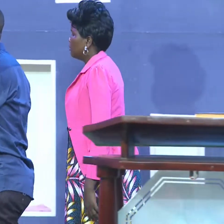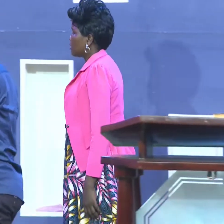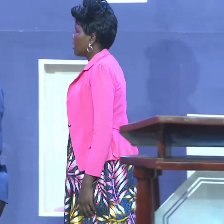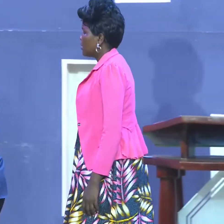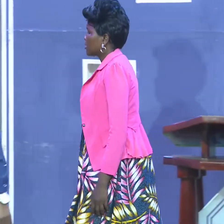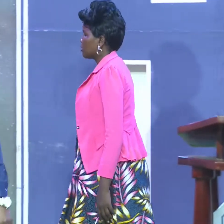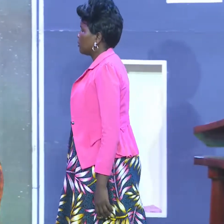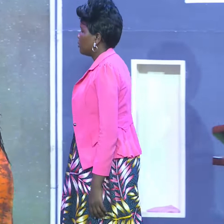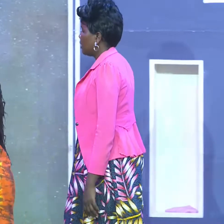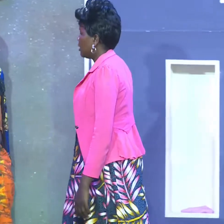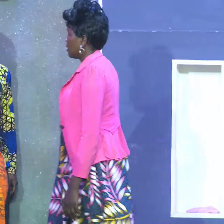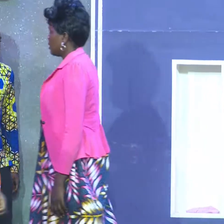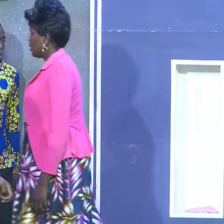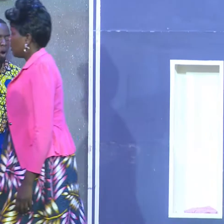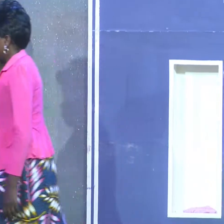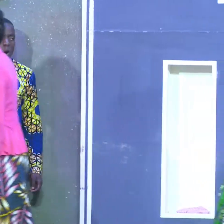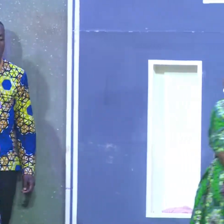mumakomera